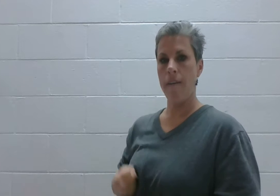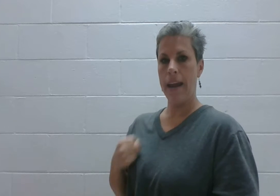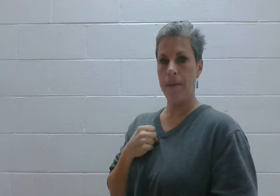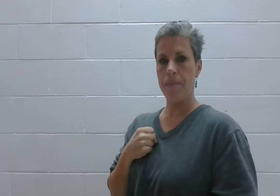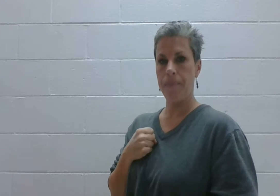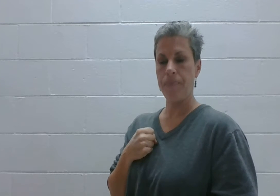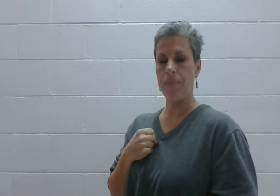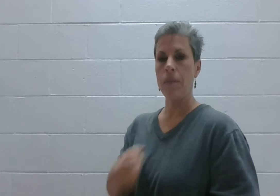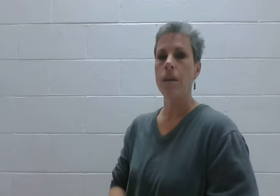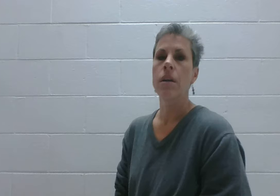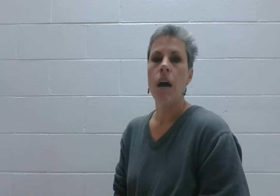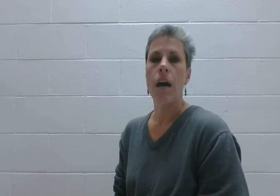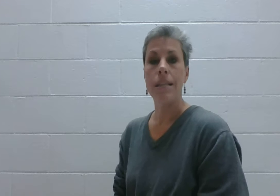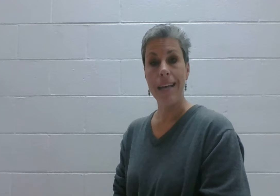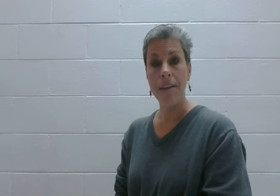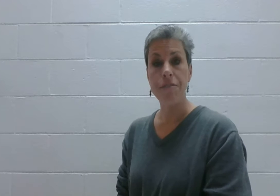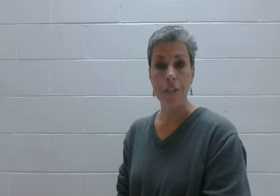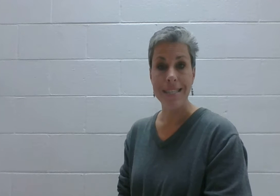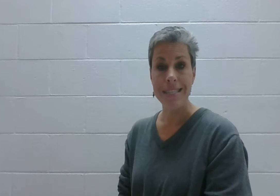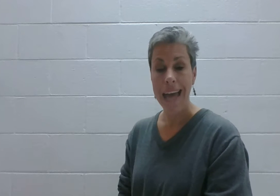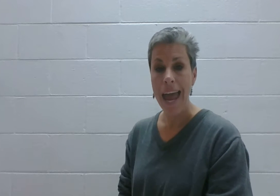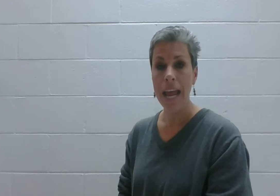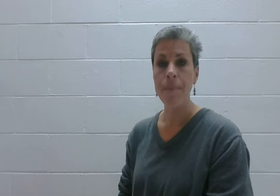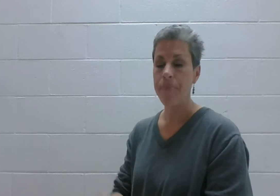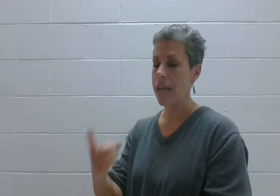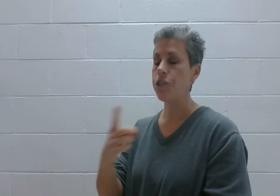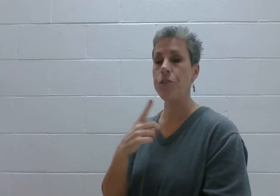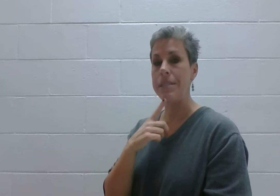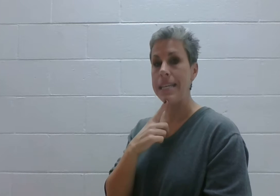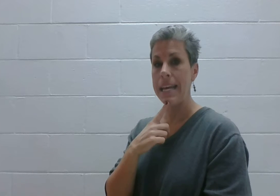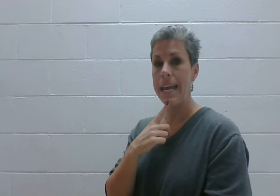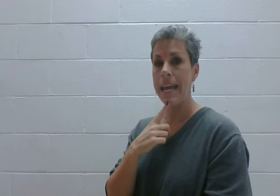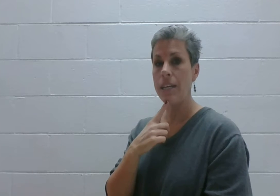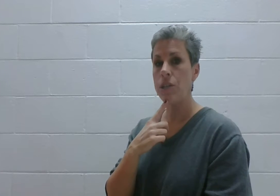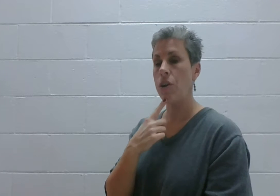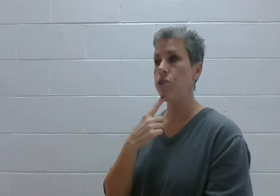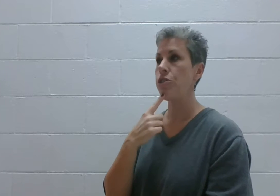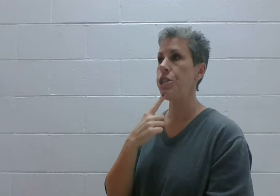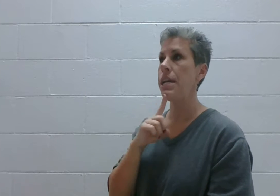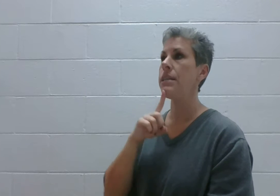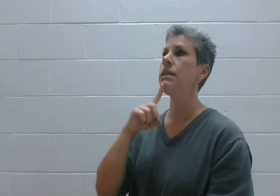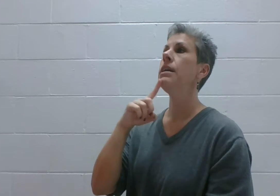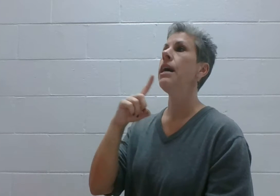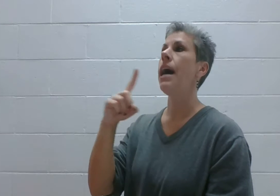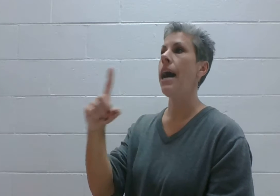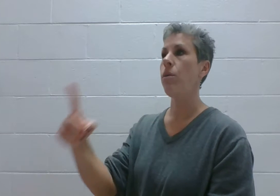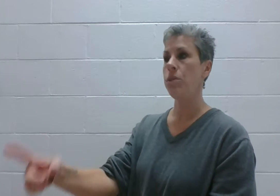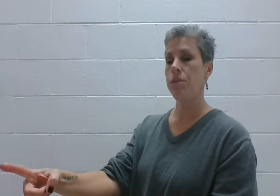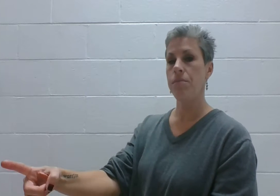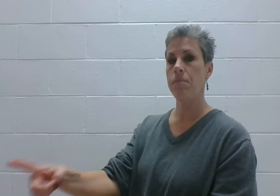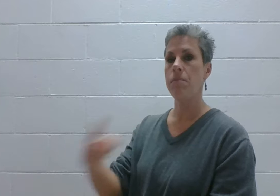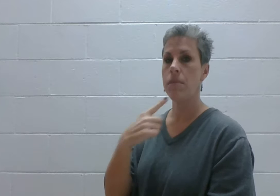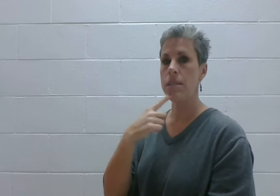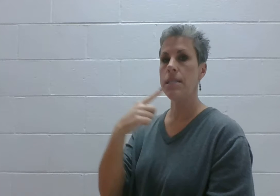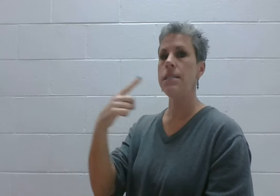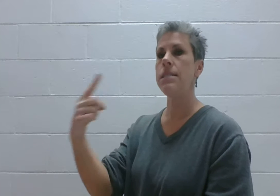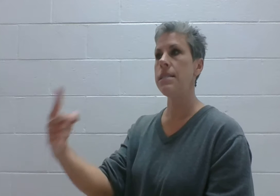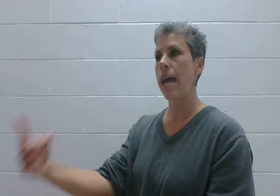Sorry. The sign for say, it's your D hand on your chin, out. This is say.